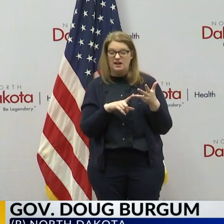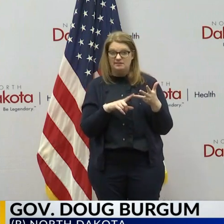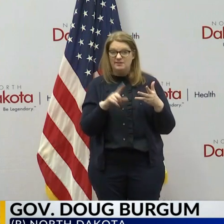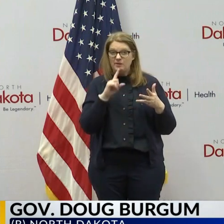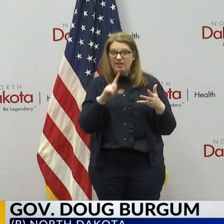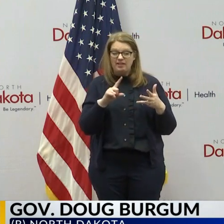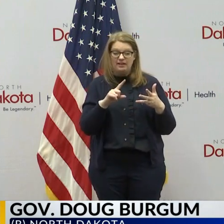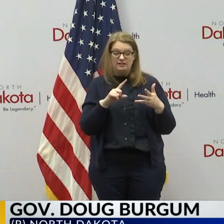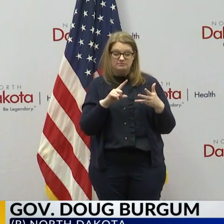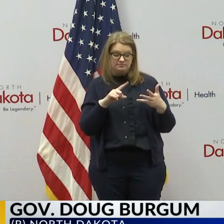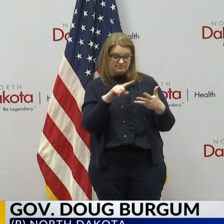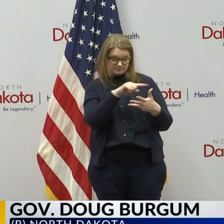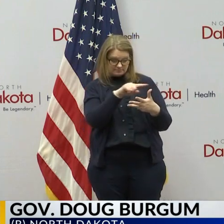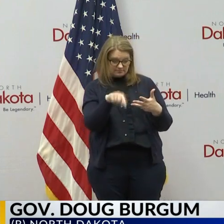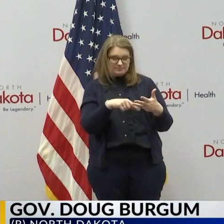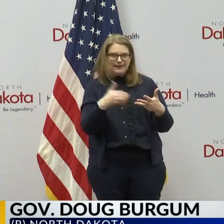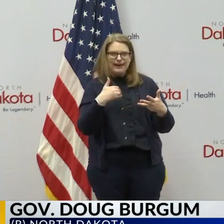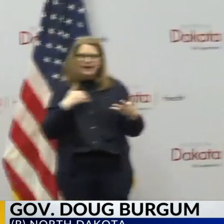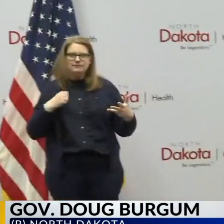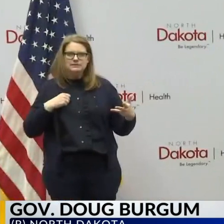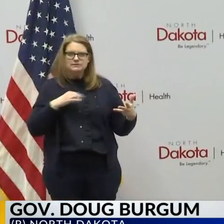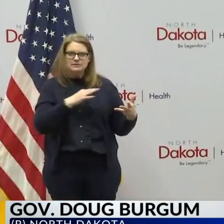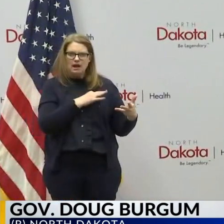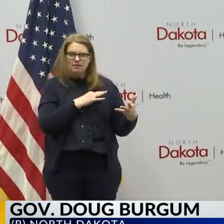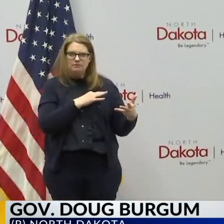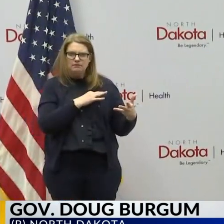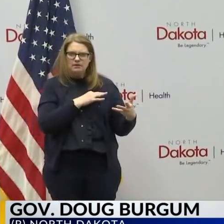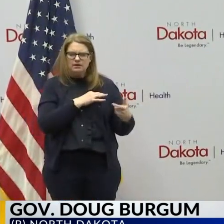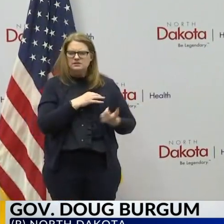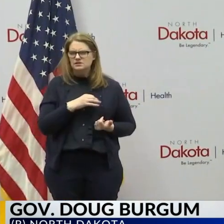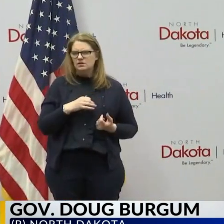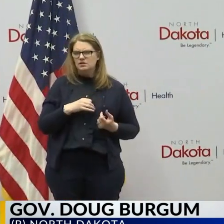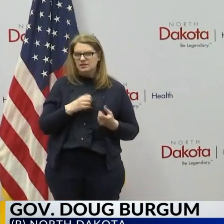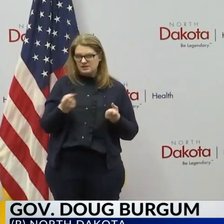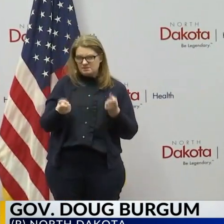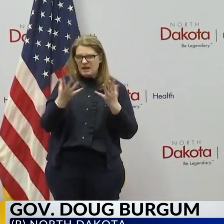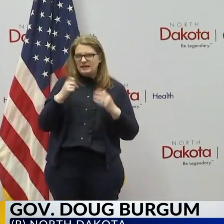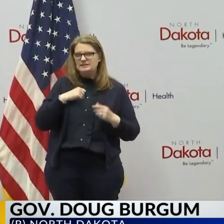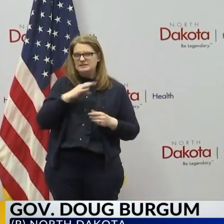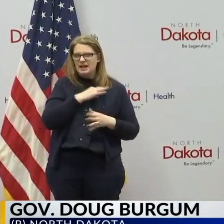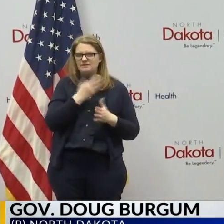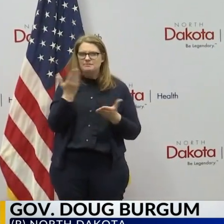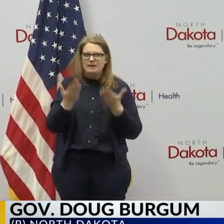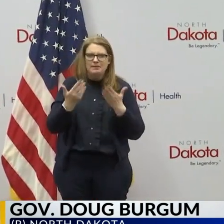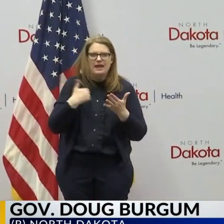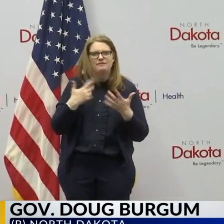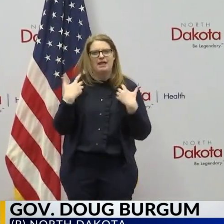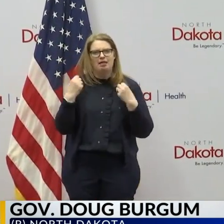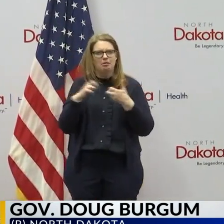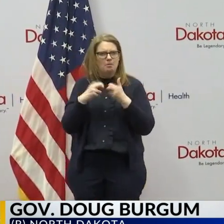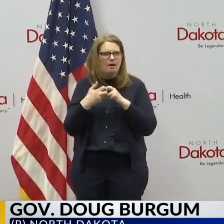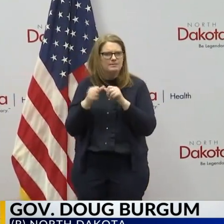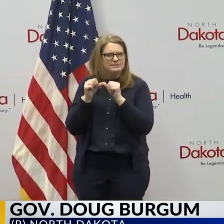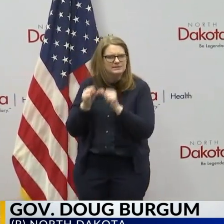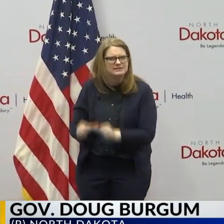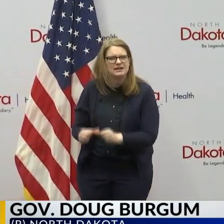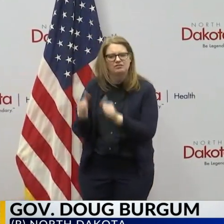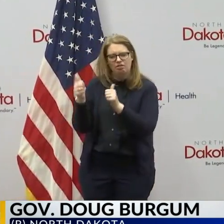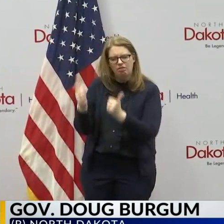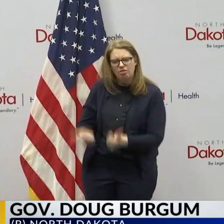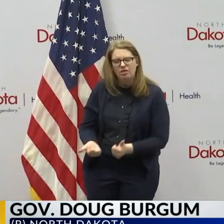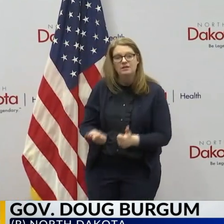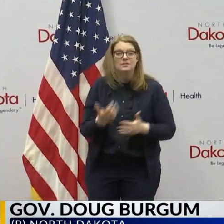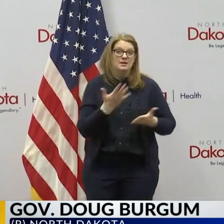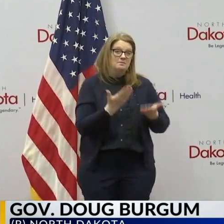staff that have, that may have underlying health conditions, think about students that have underlying